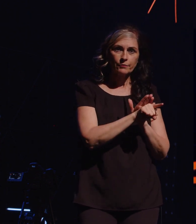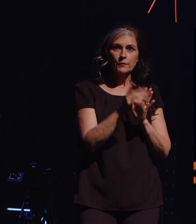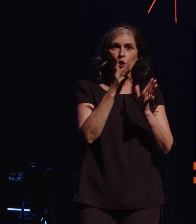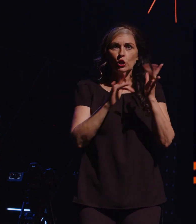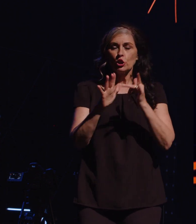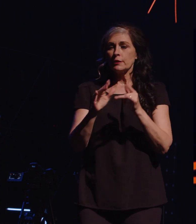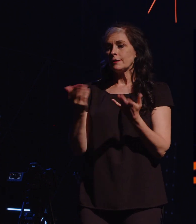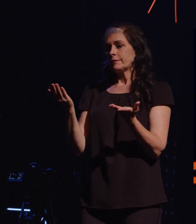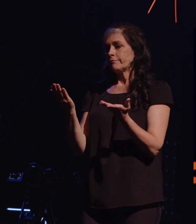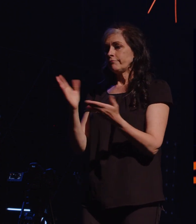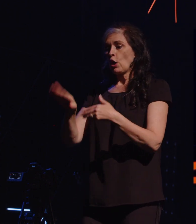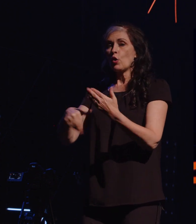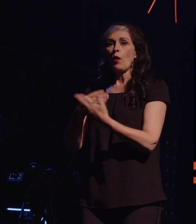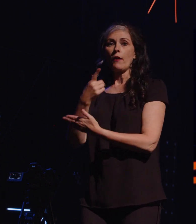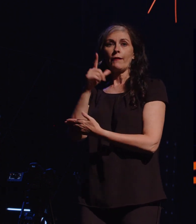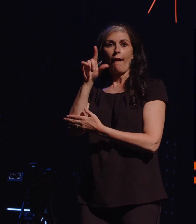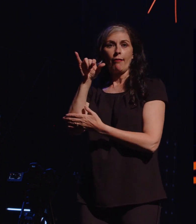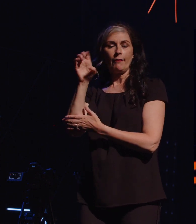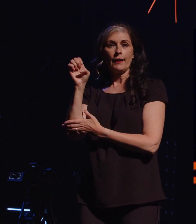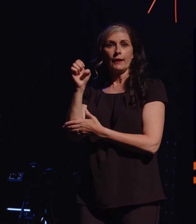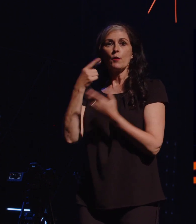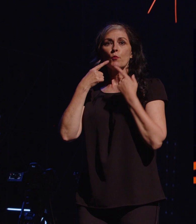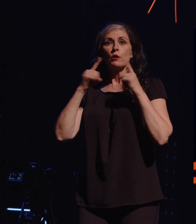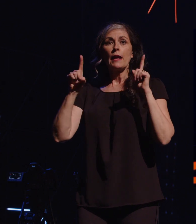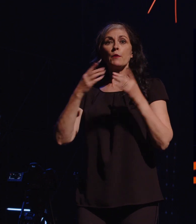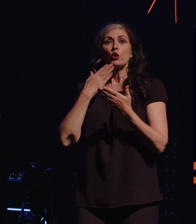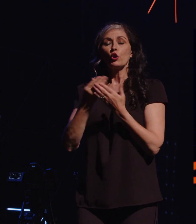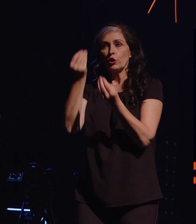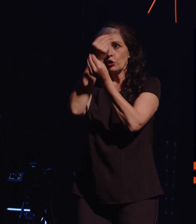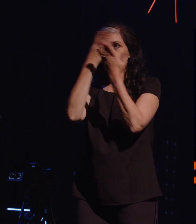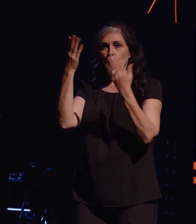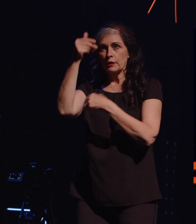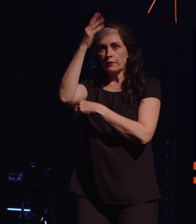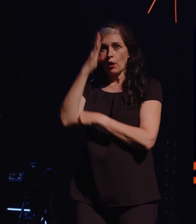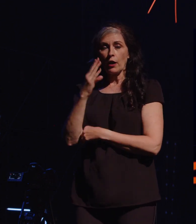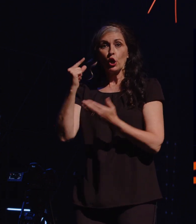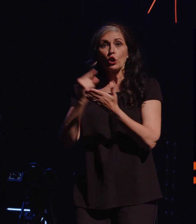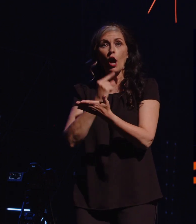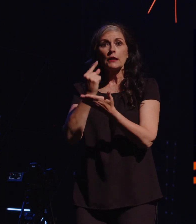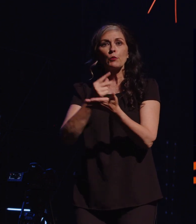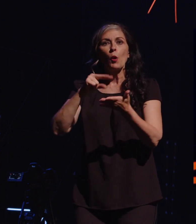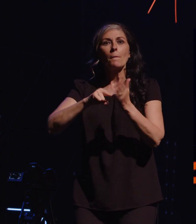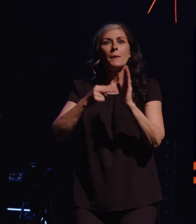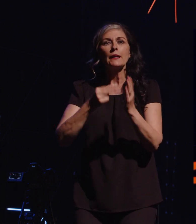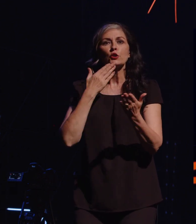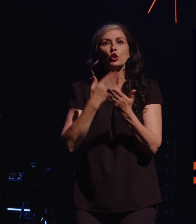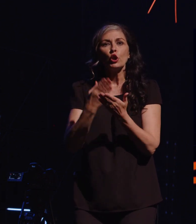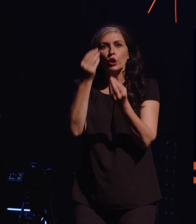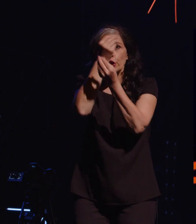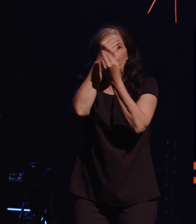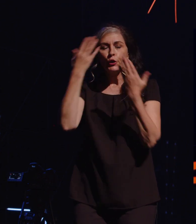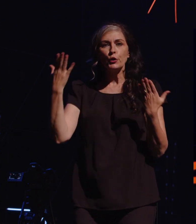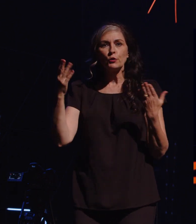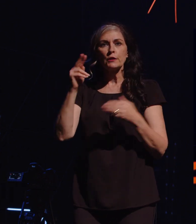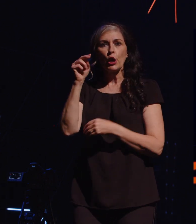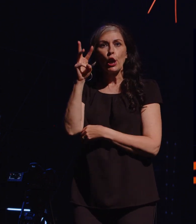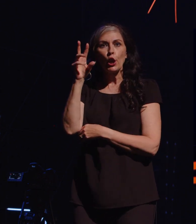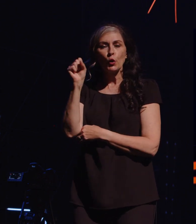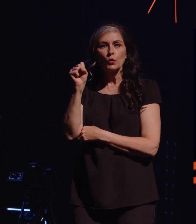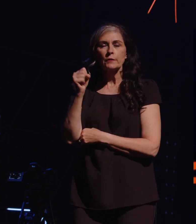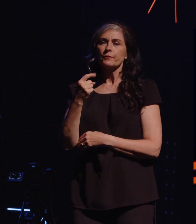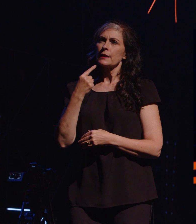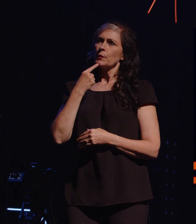came to Galilee proclaiming the good news of God, and remember, the gospel means good news. Now, when we say gospel, a lot of times we